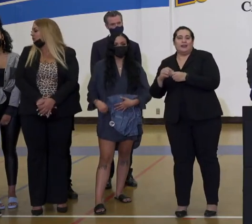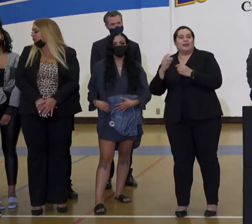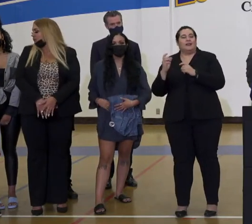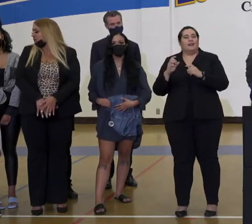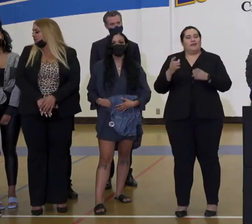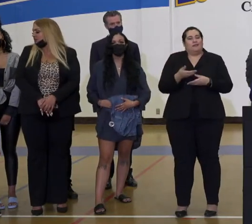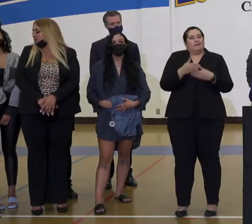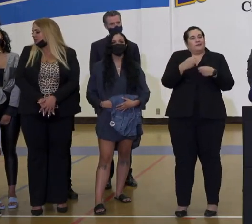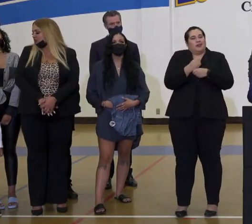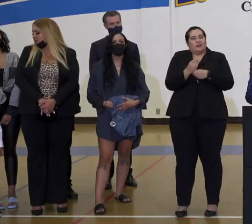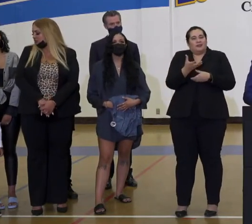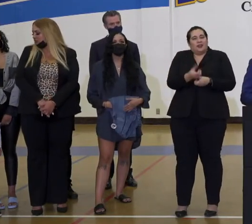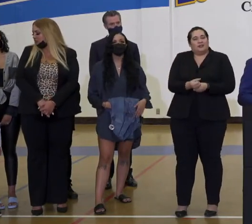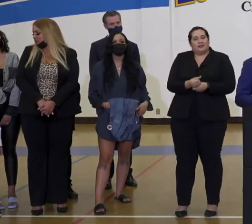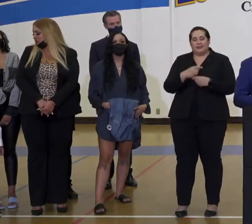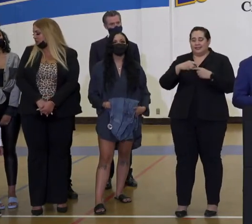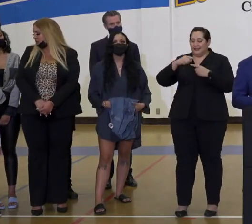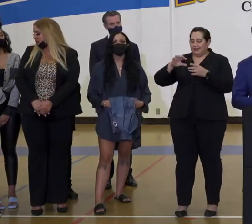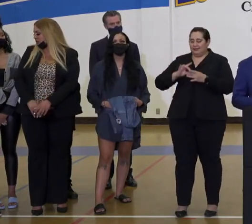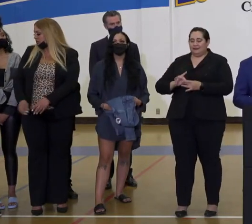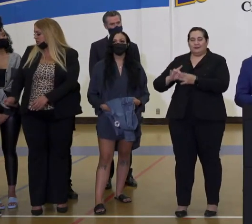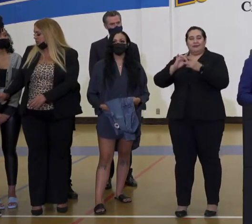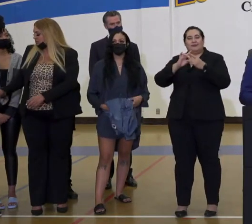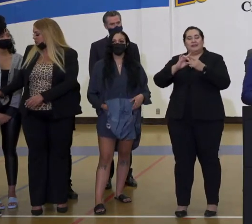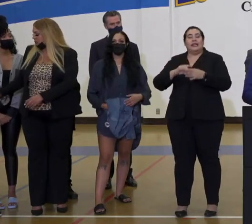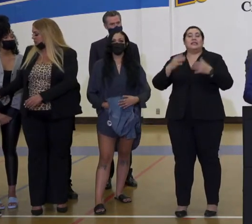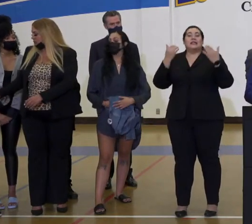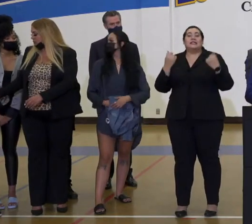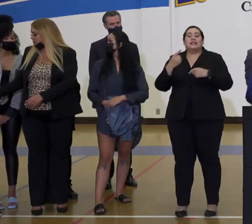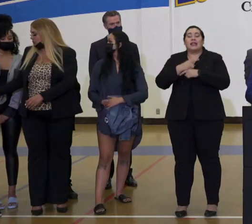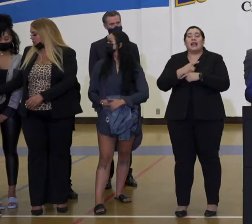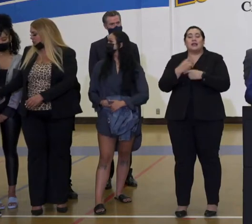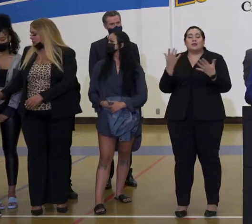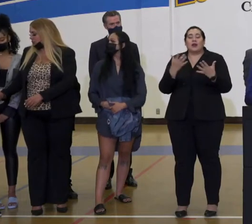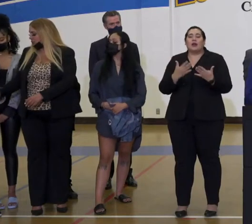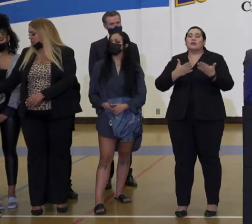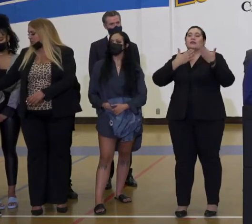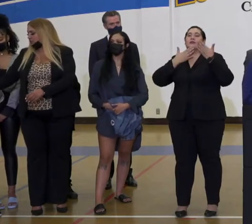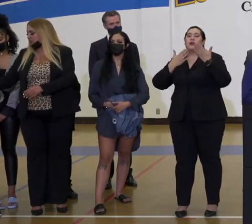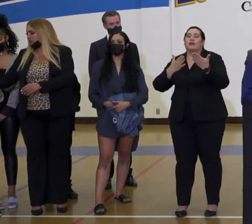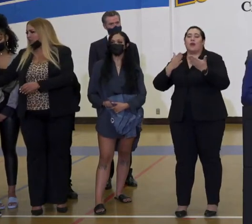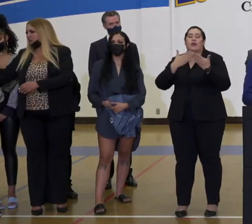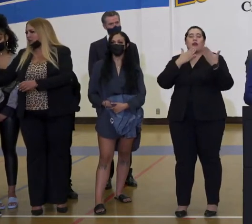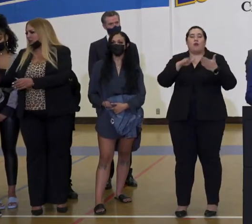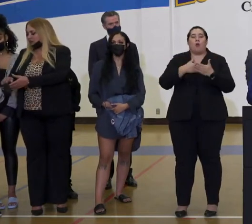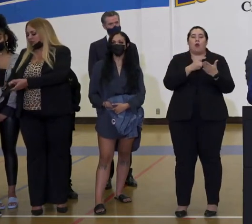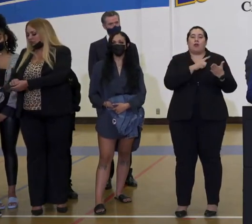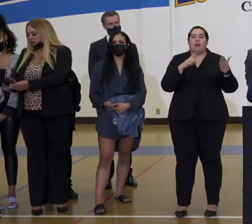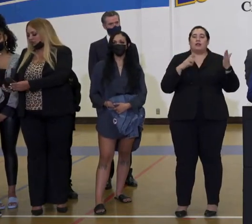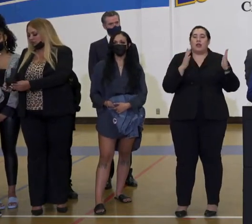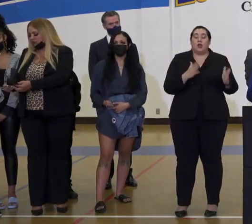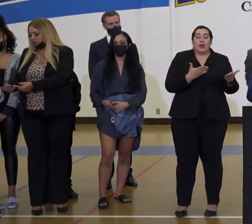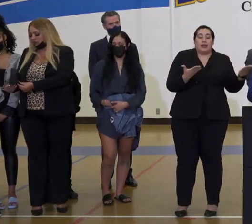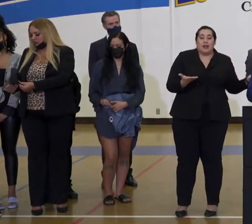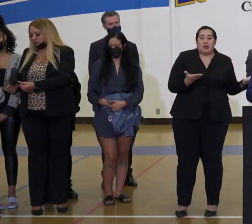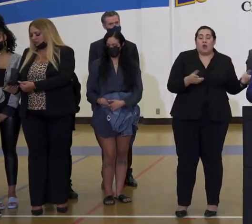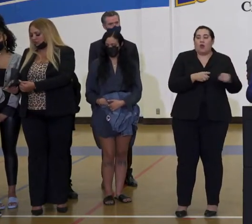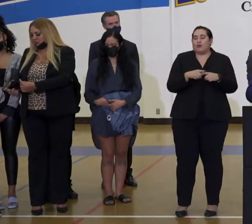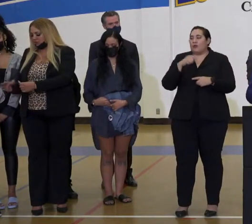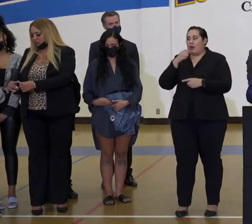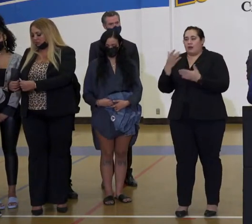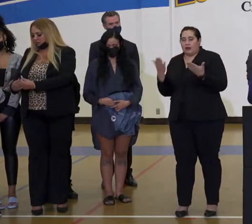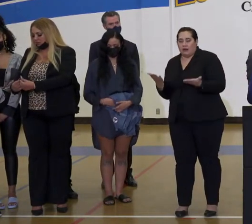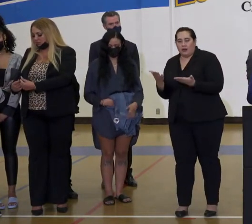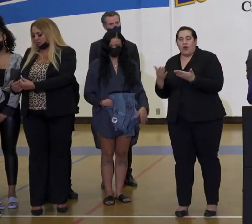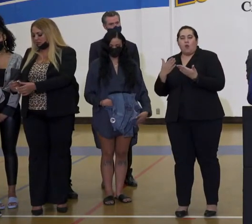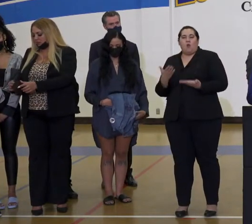for gratitude and thanks. Let me first thank all the legislators who are here and who are not here, who authored